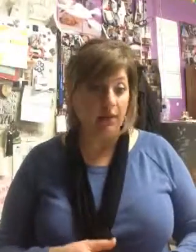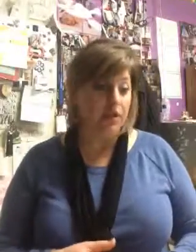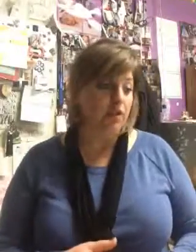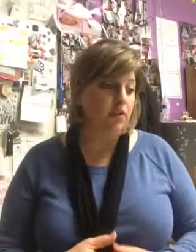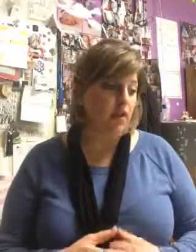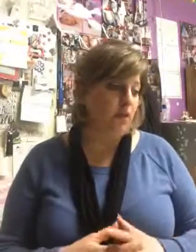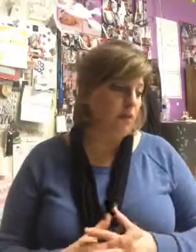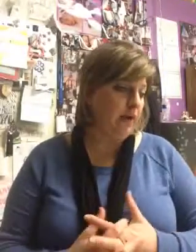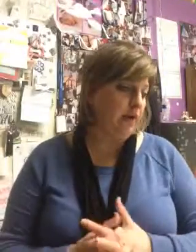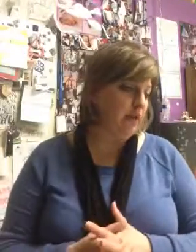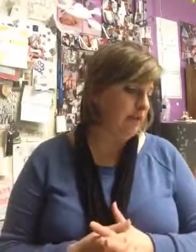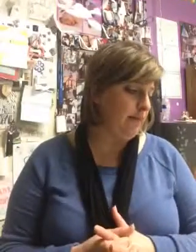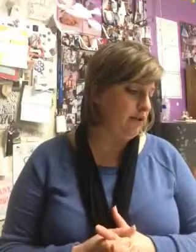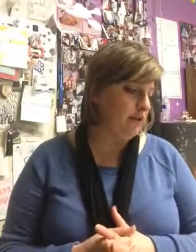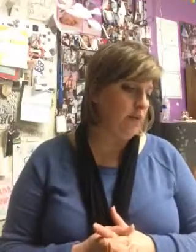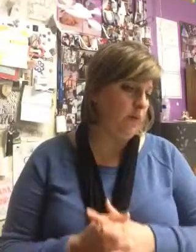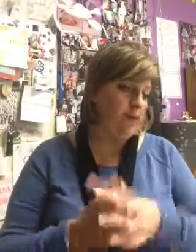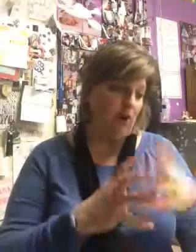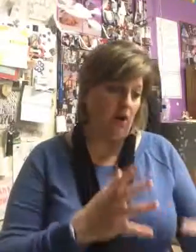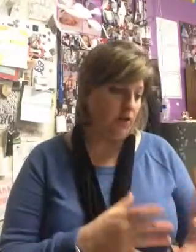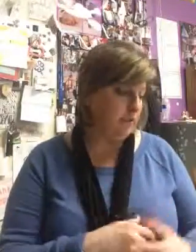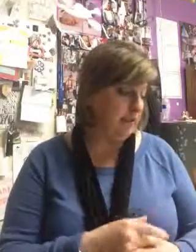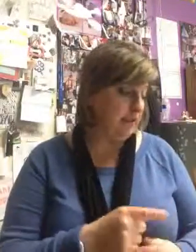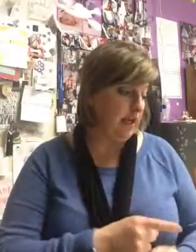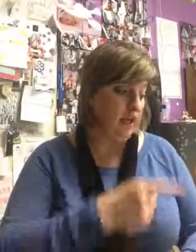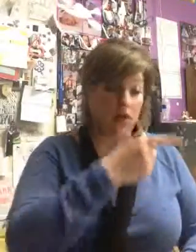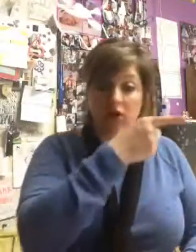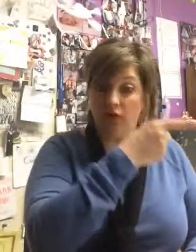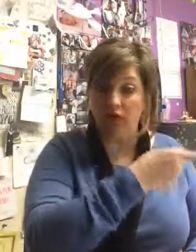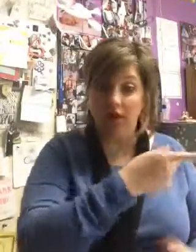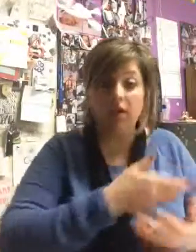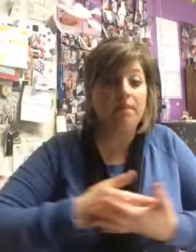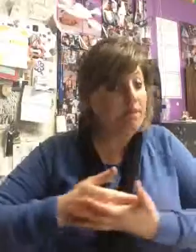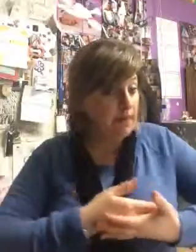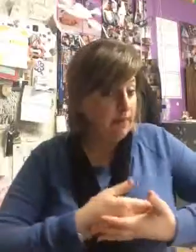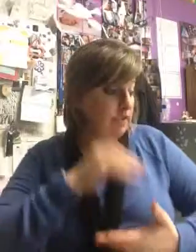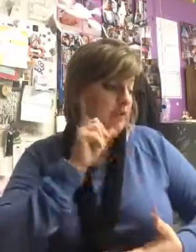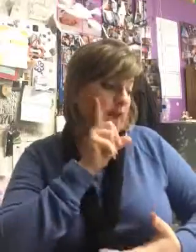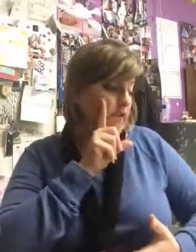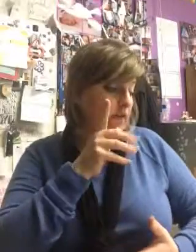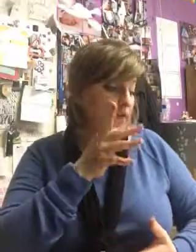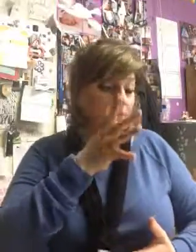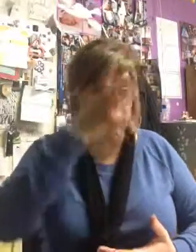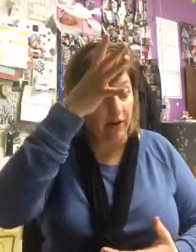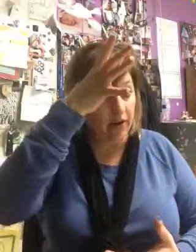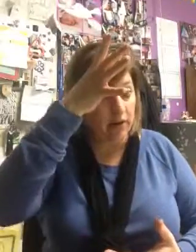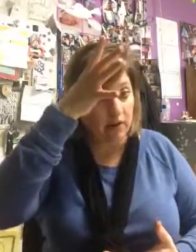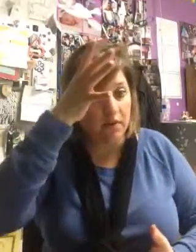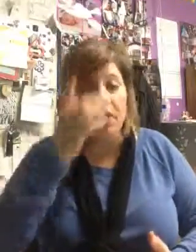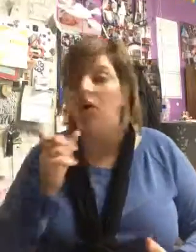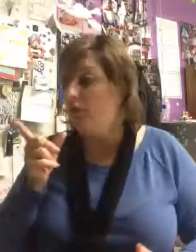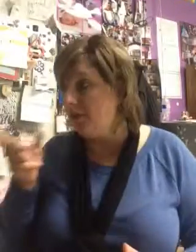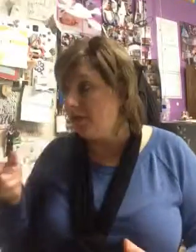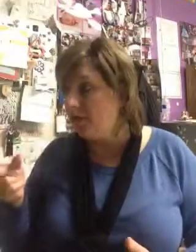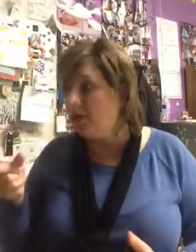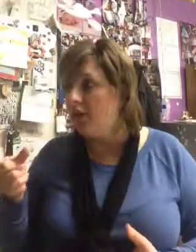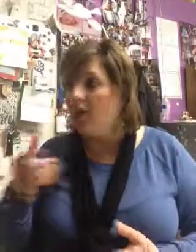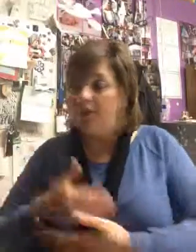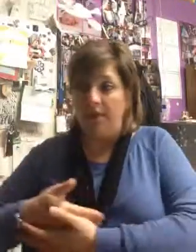establish, so we're going to establish where they are. So we're going to say over here, babies, deaf parents. Over here,